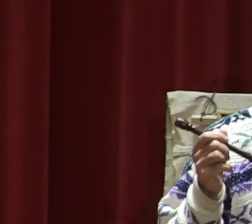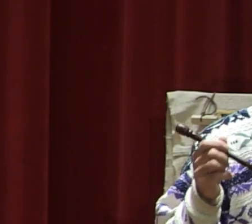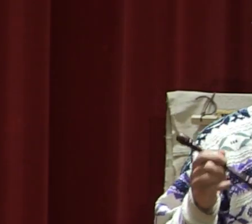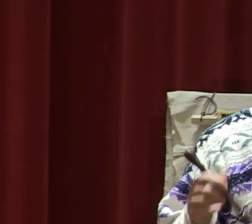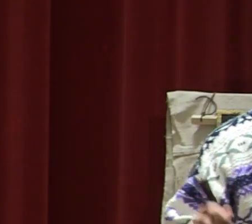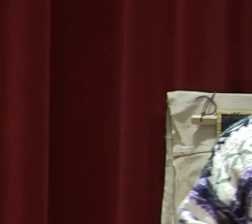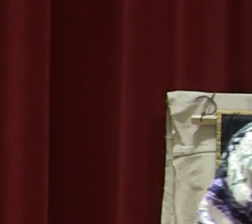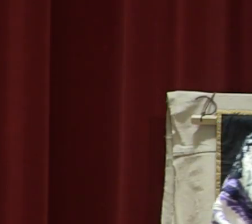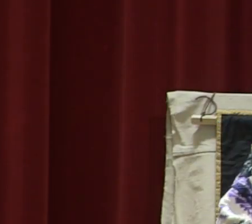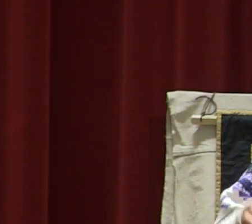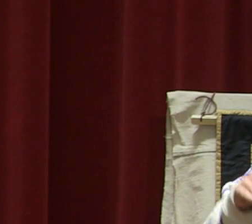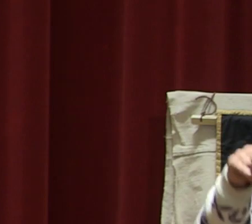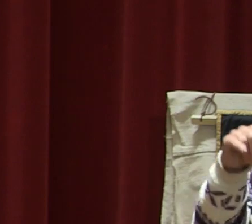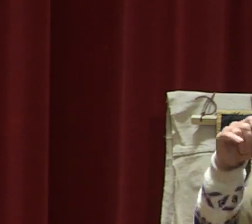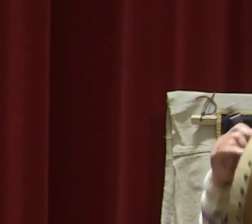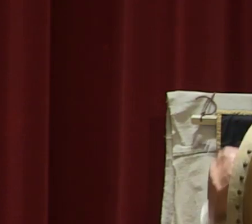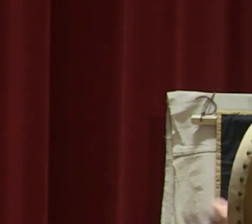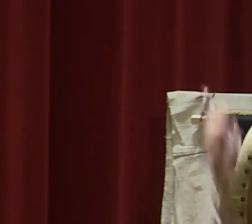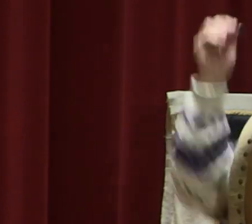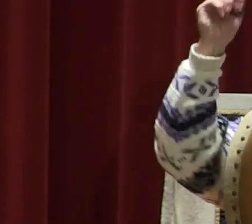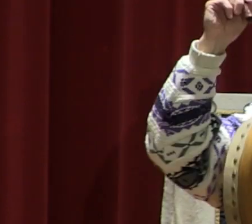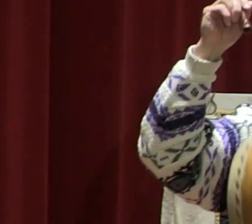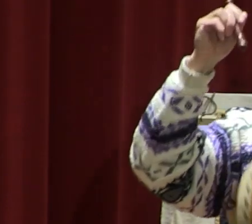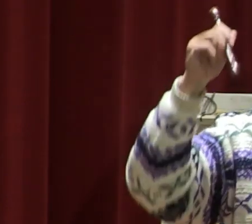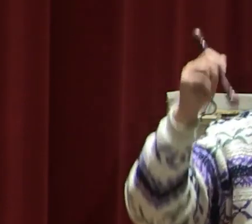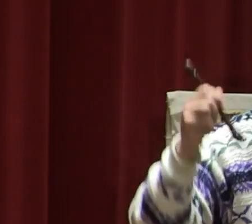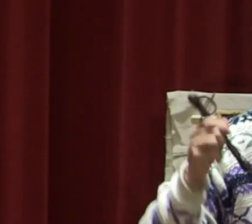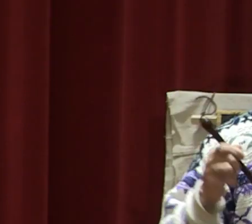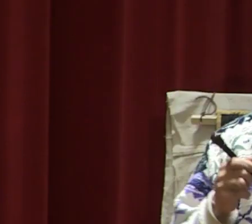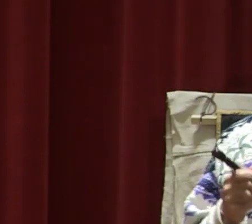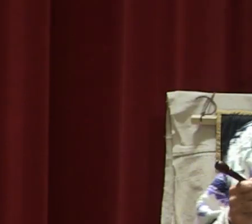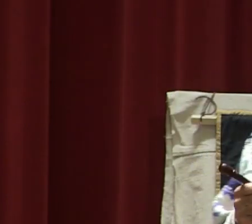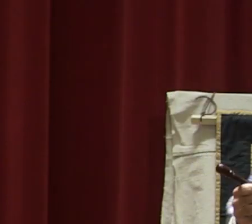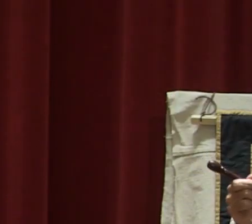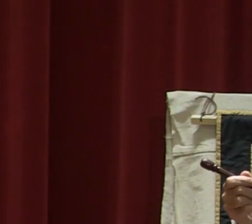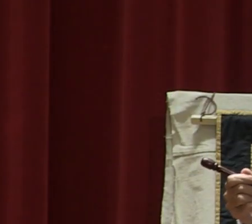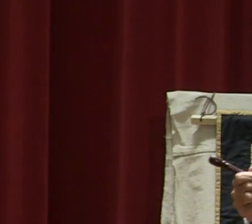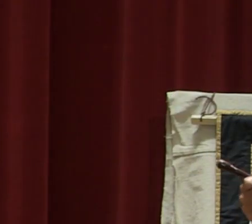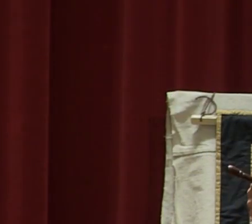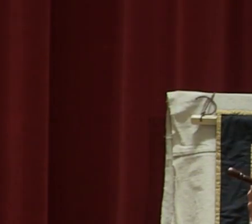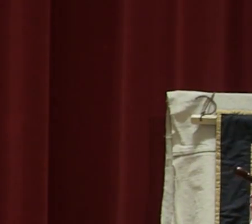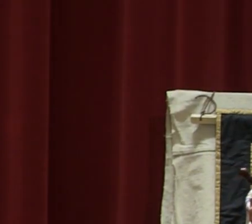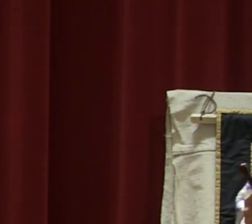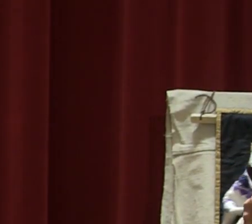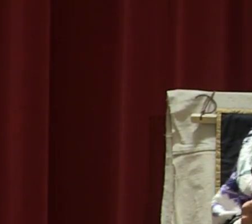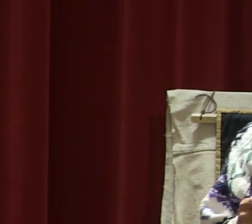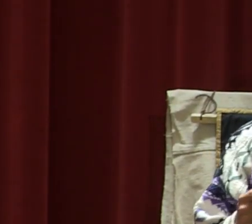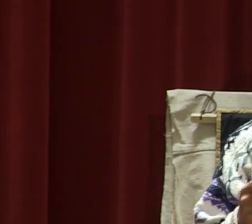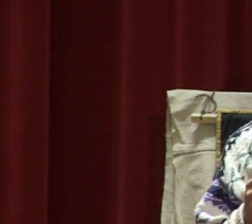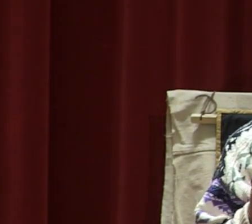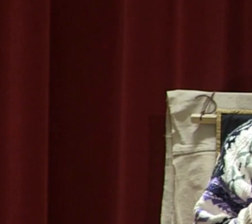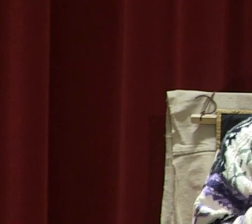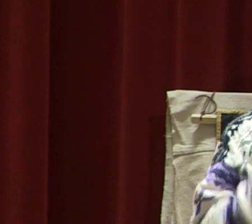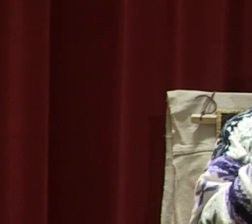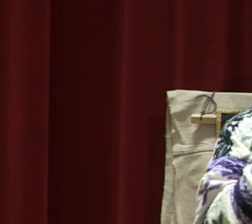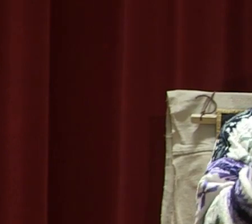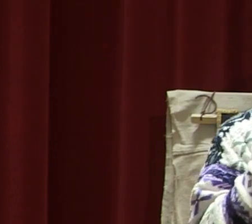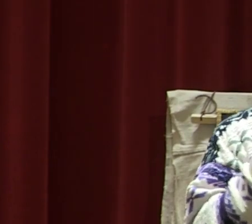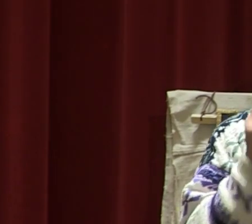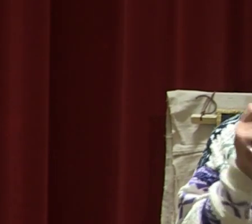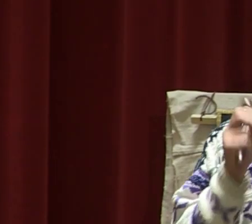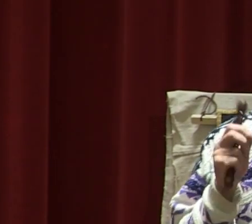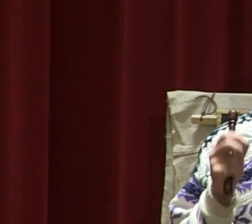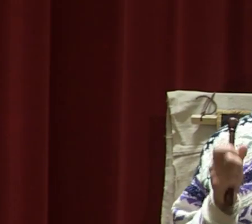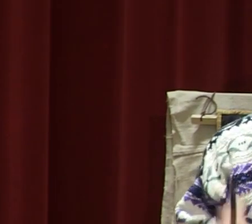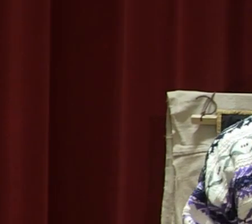tipper, because one literally tips the skin of the drum in order to play it. Now, at